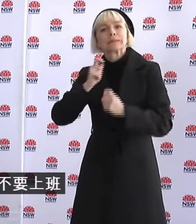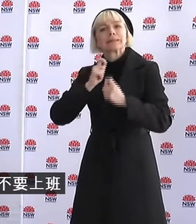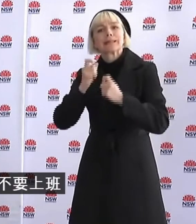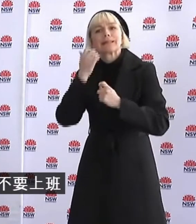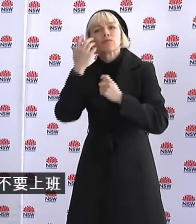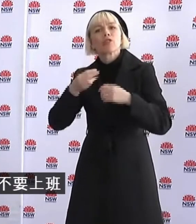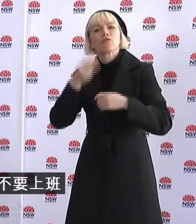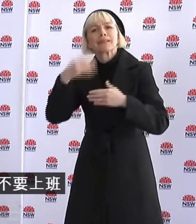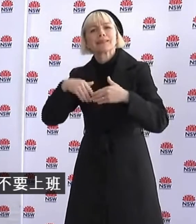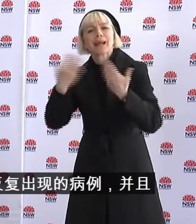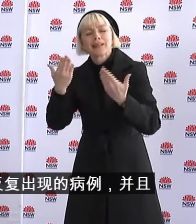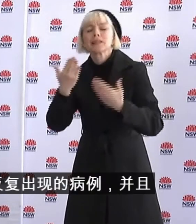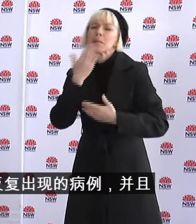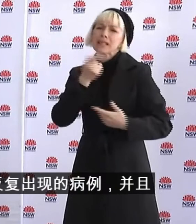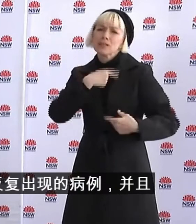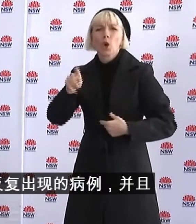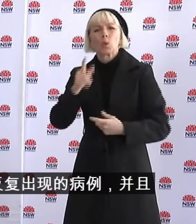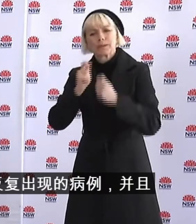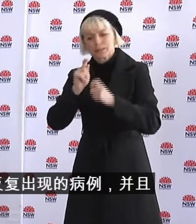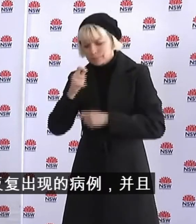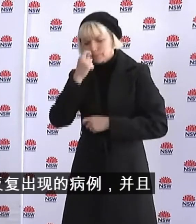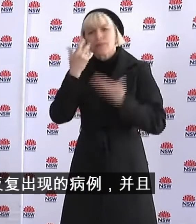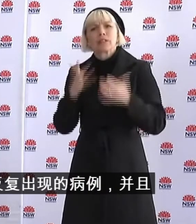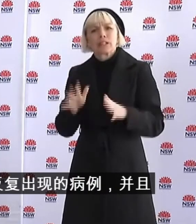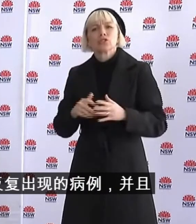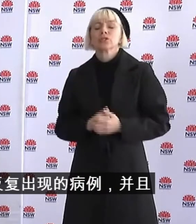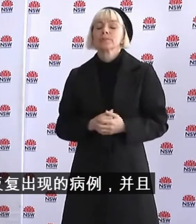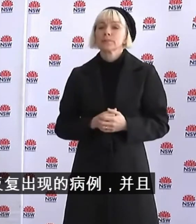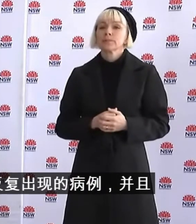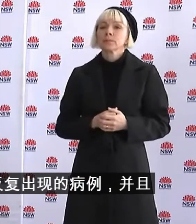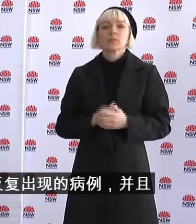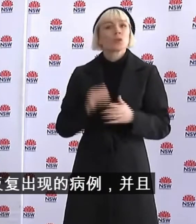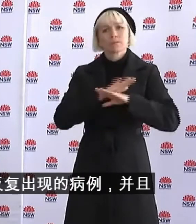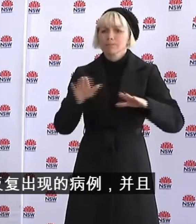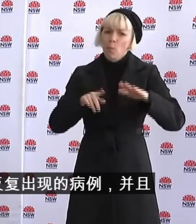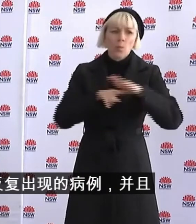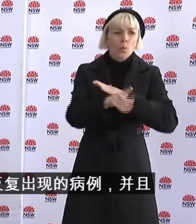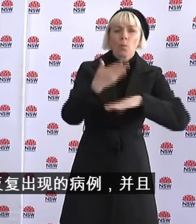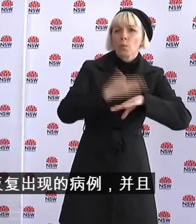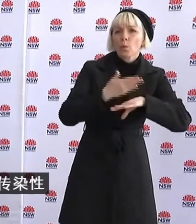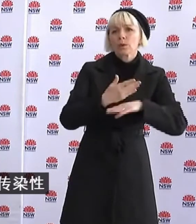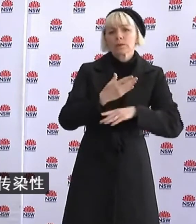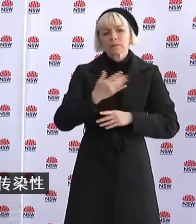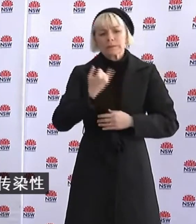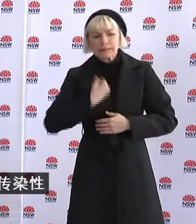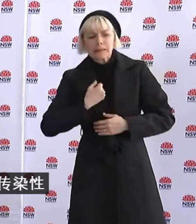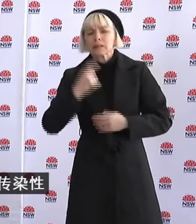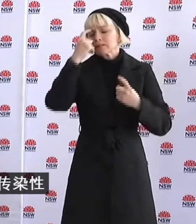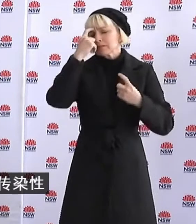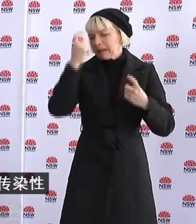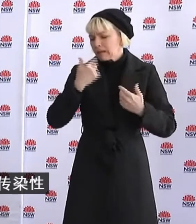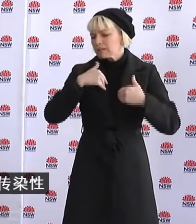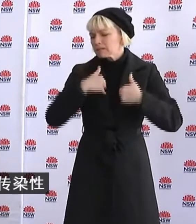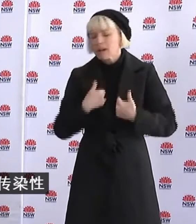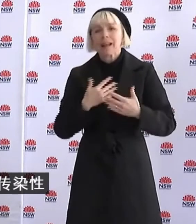symptoms, do not turn up to work. Unfortunately, we do get recurring cases of people who have symptoms and are turning up to work thinking